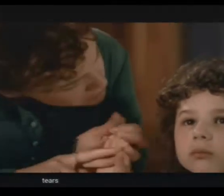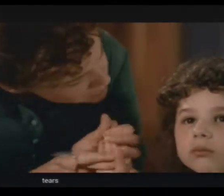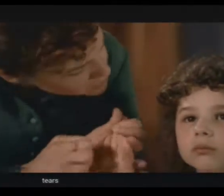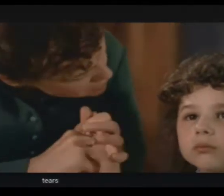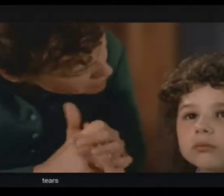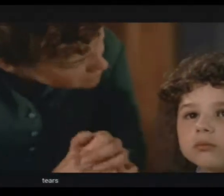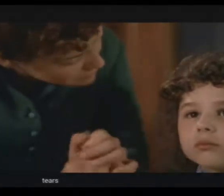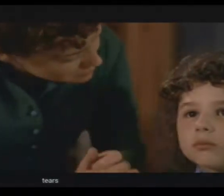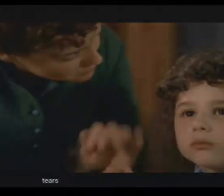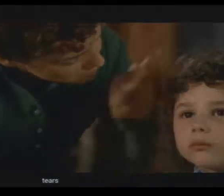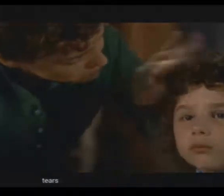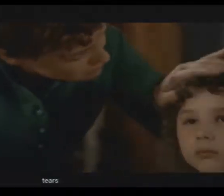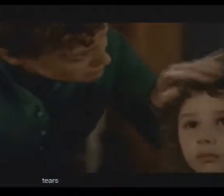Tears.